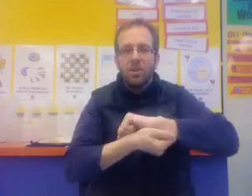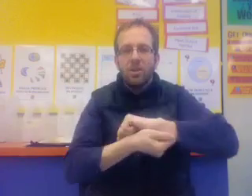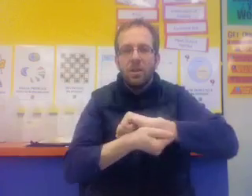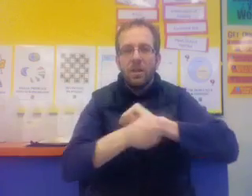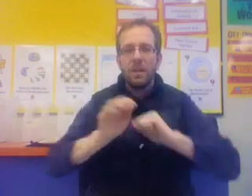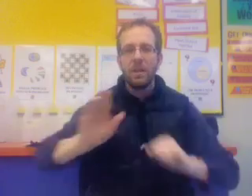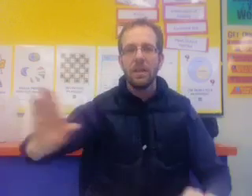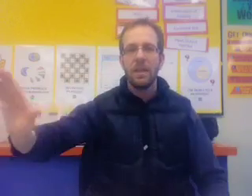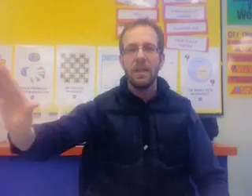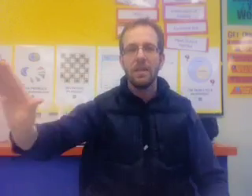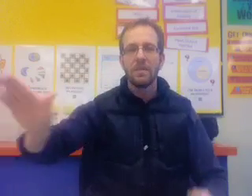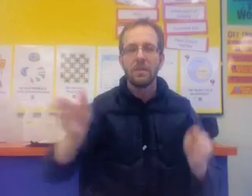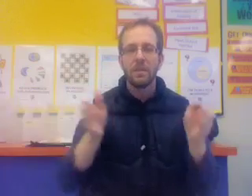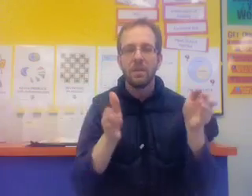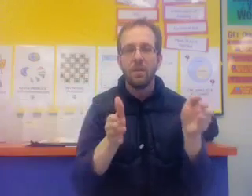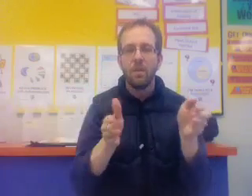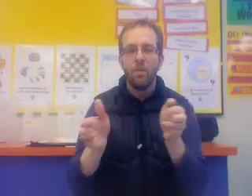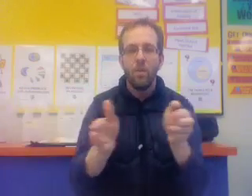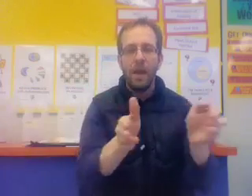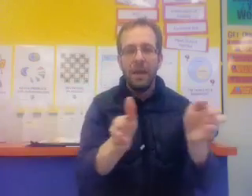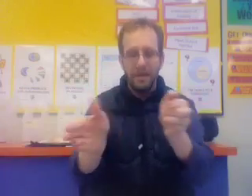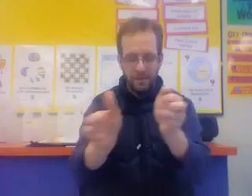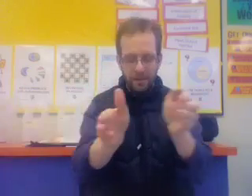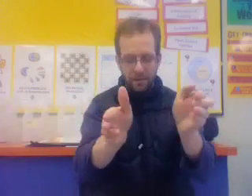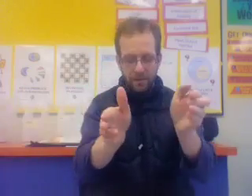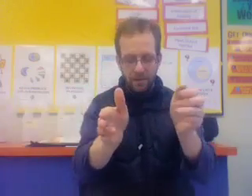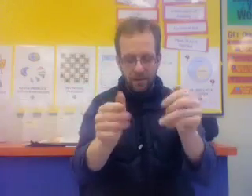change his ways.